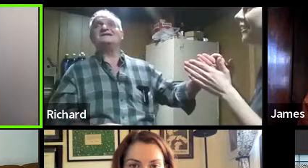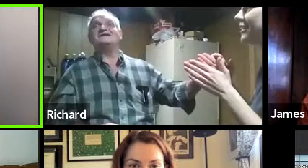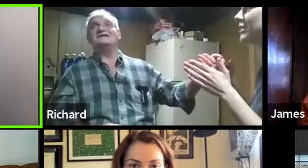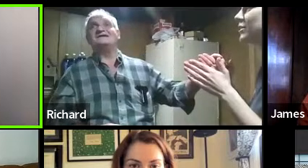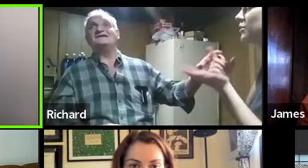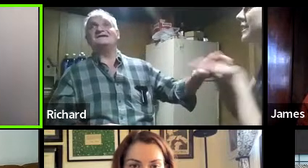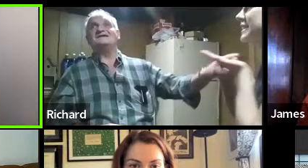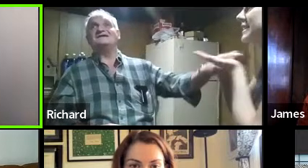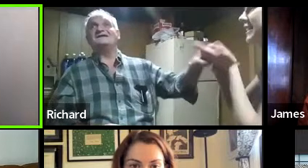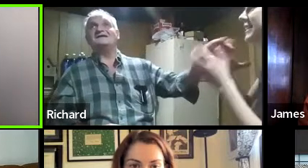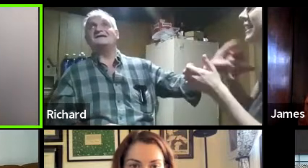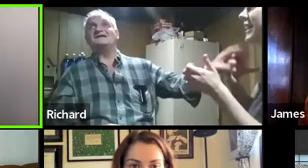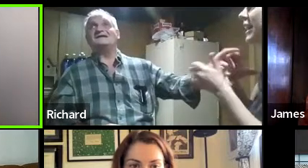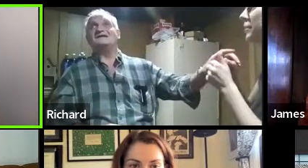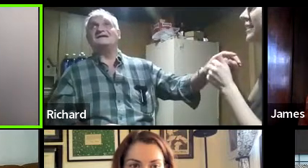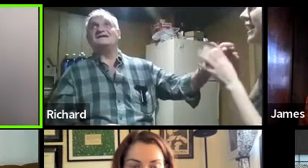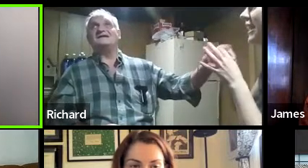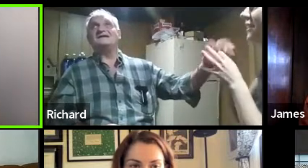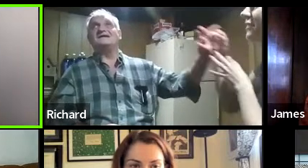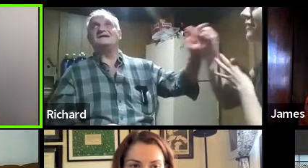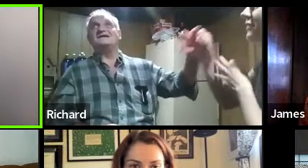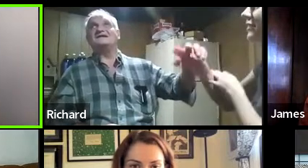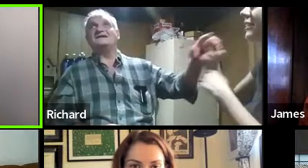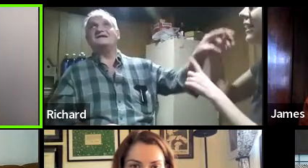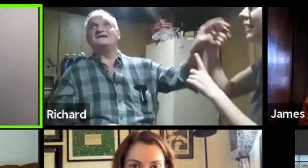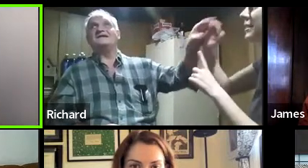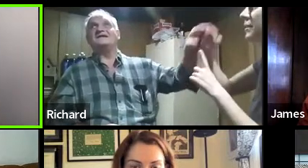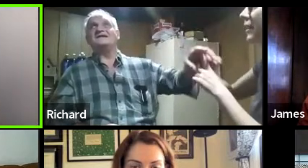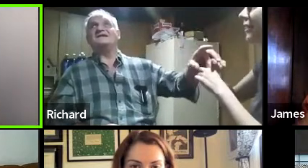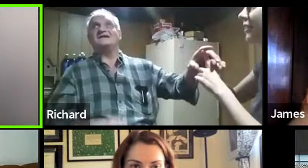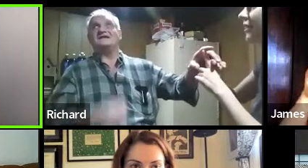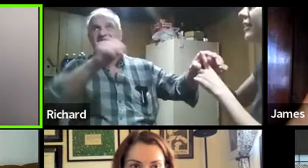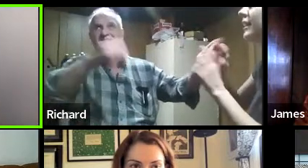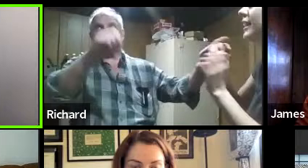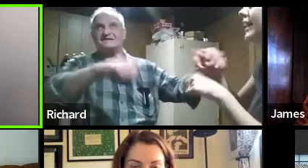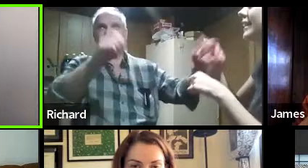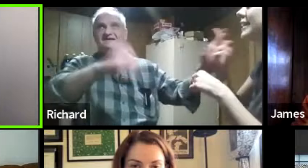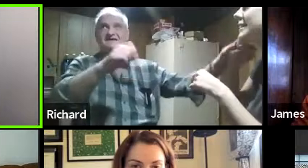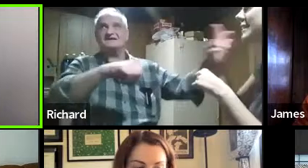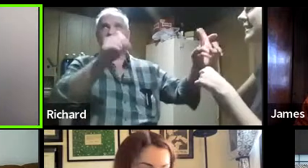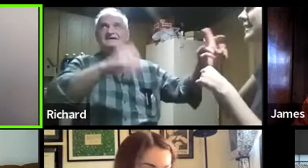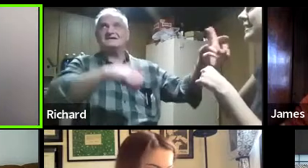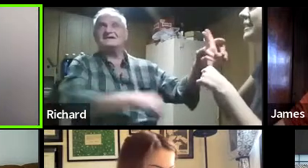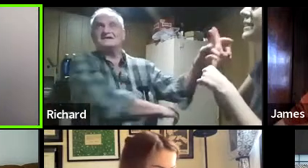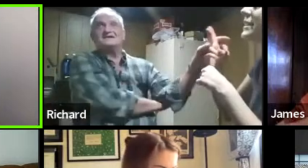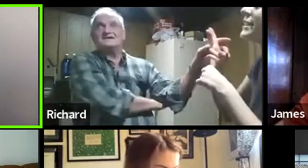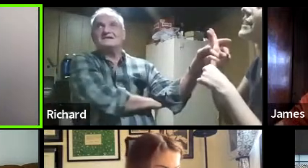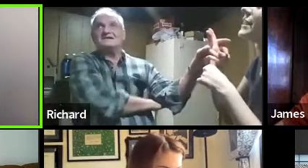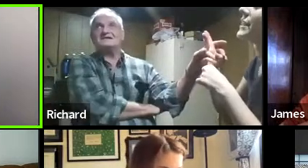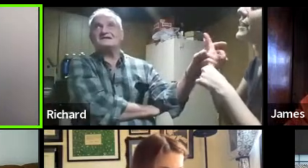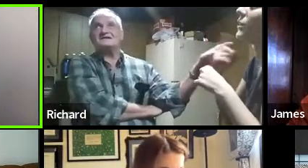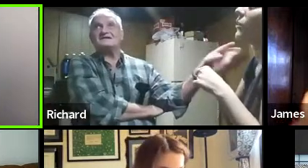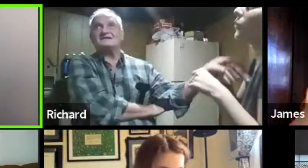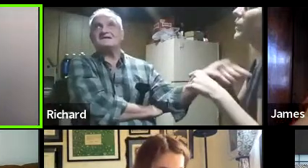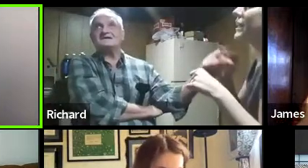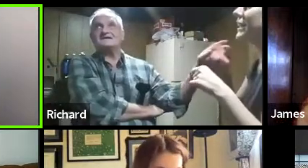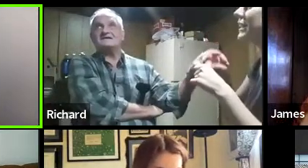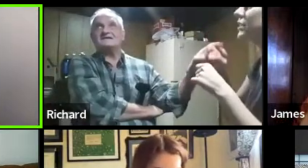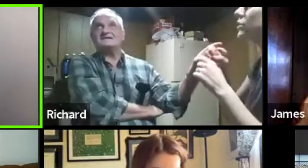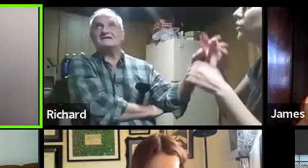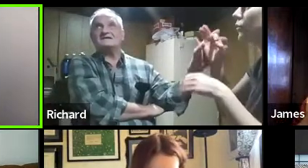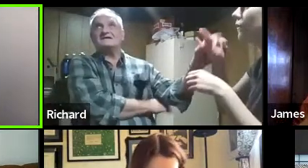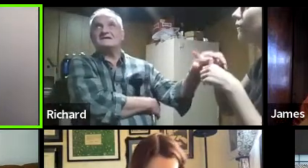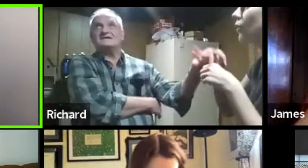month. Moving down the agenda, I can see that we need to vote